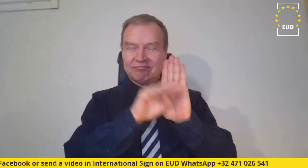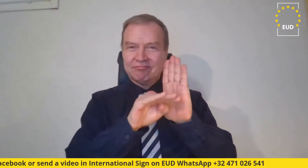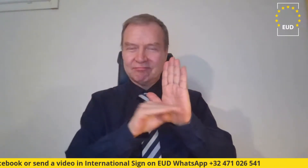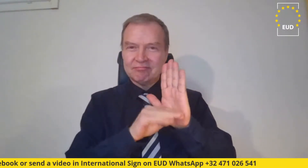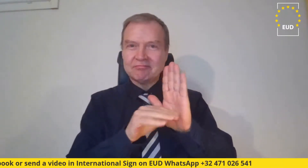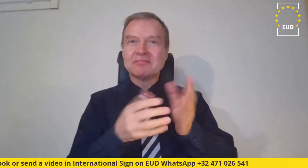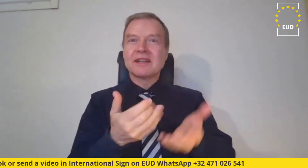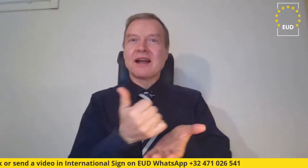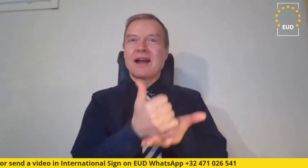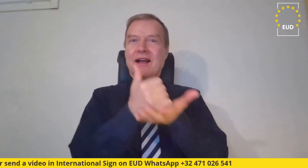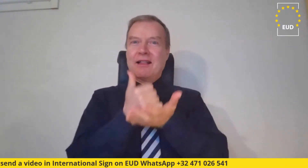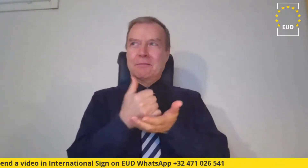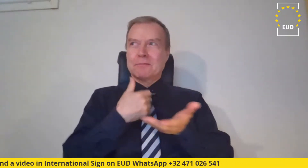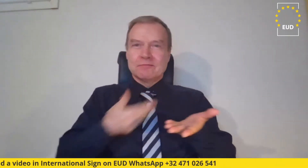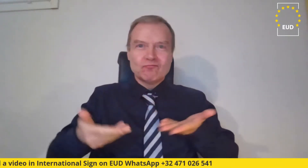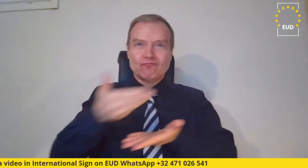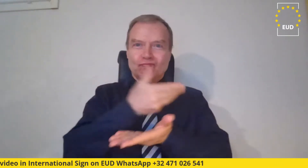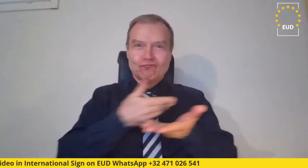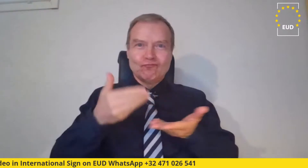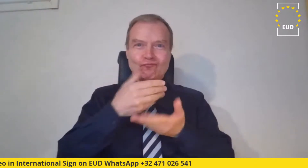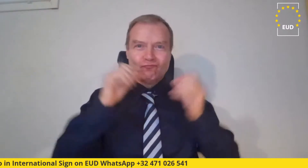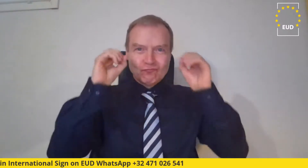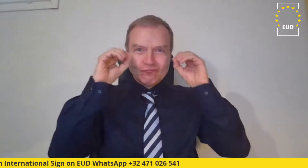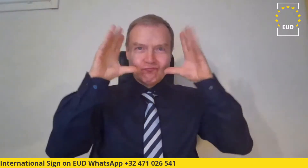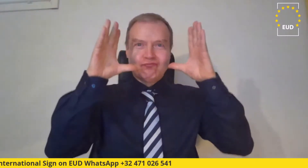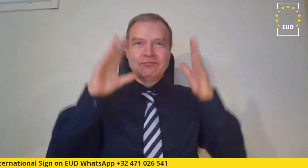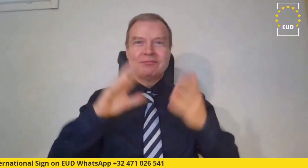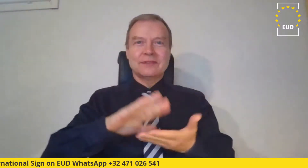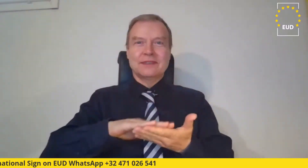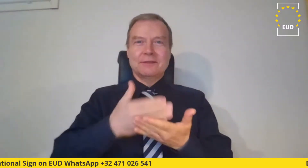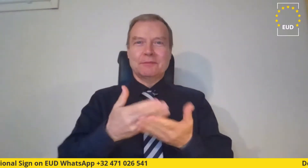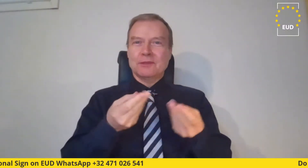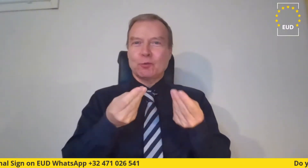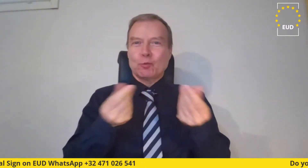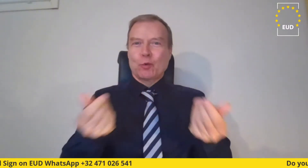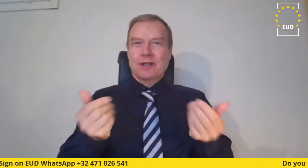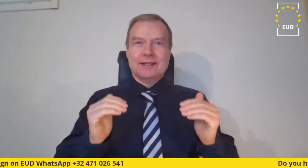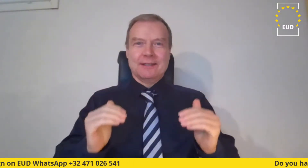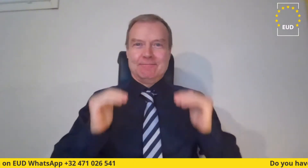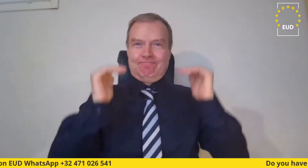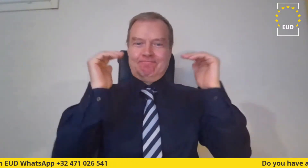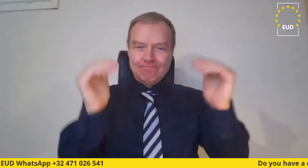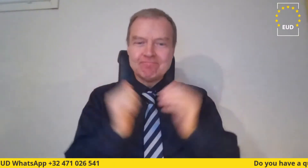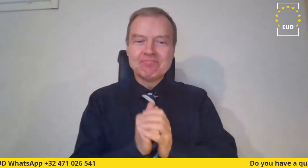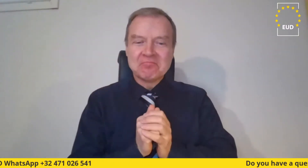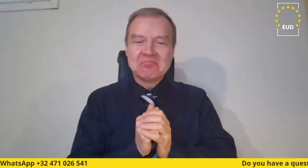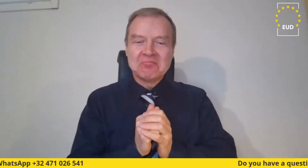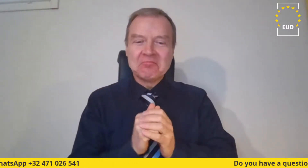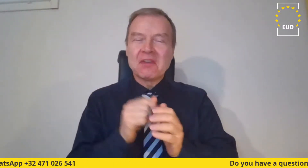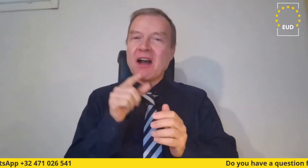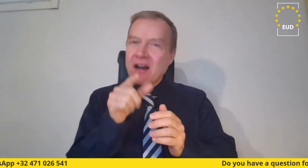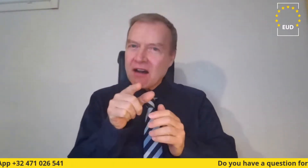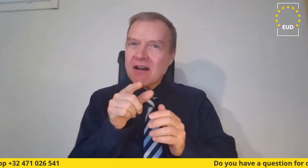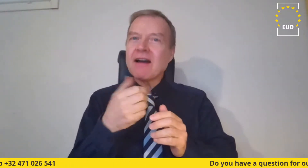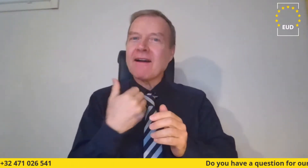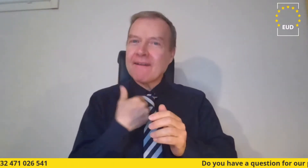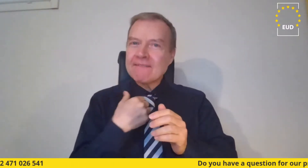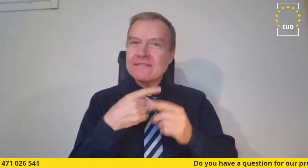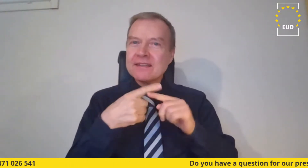Thank you, David, for a very clear presentation, which really is a great contribution to our discussion about how we